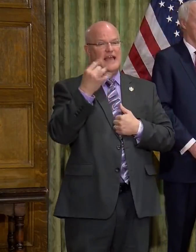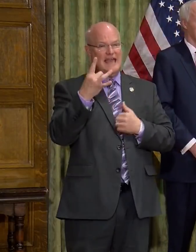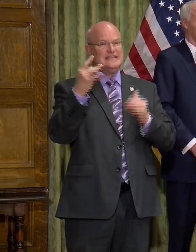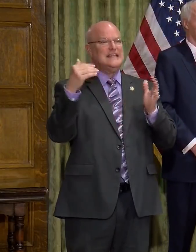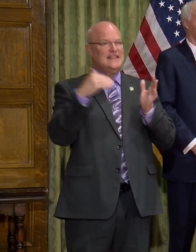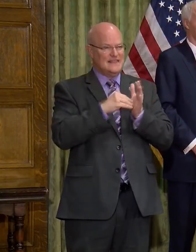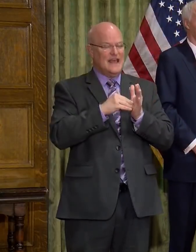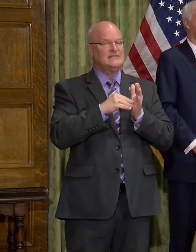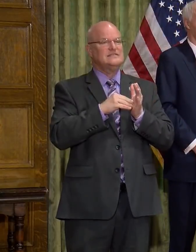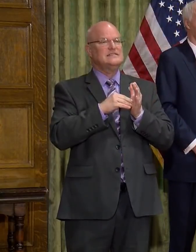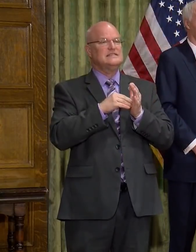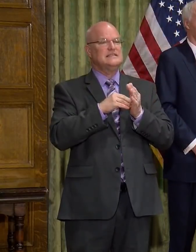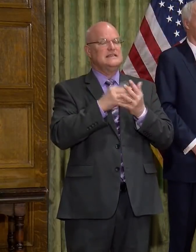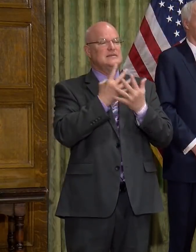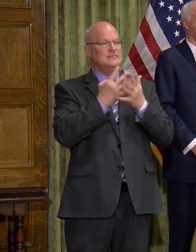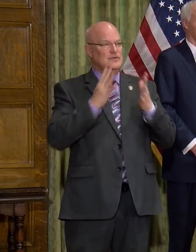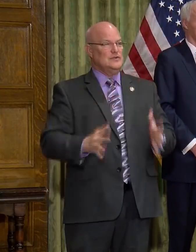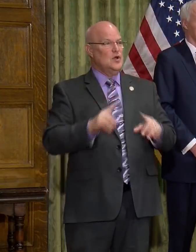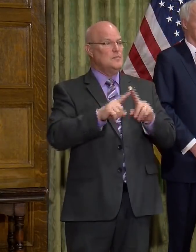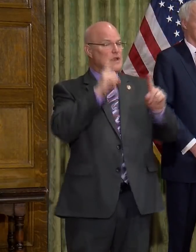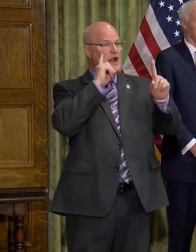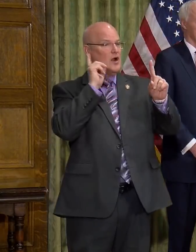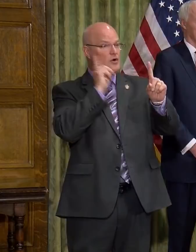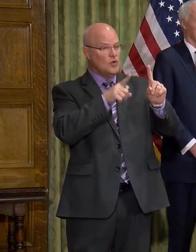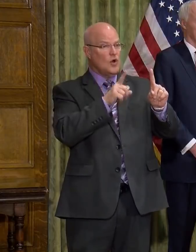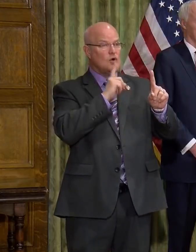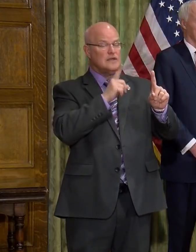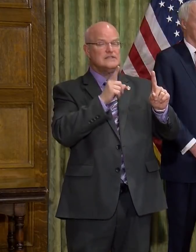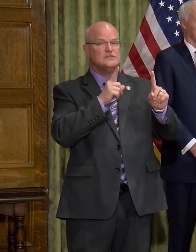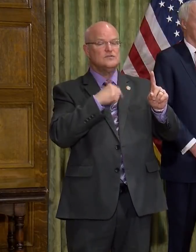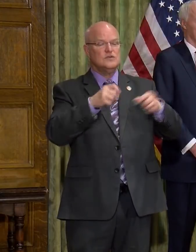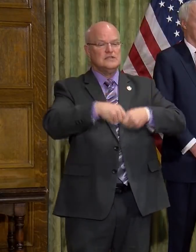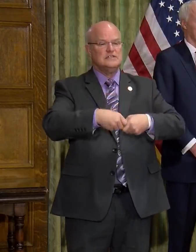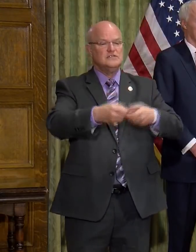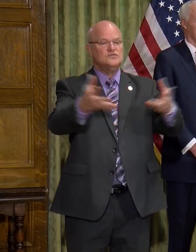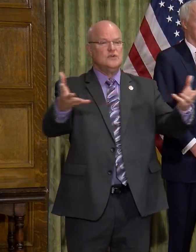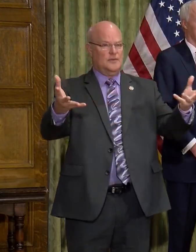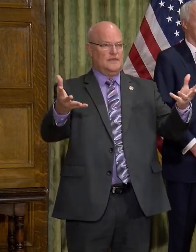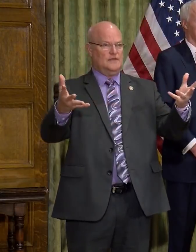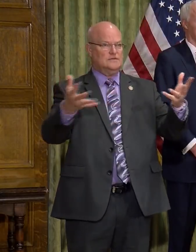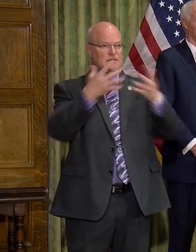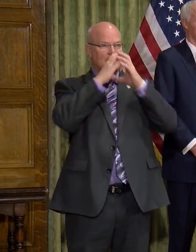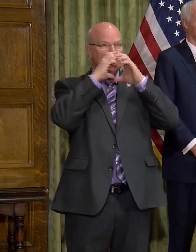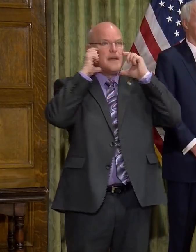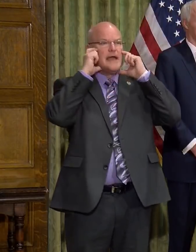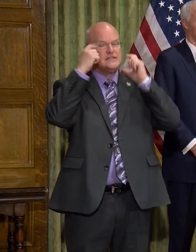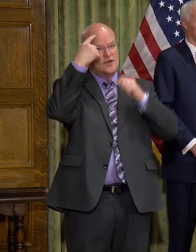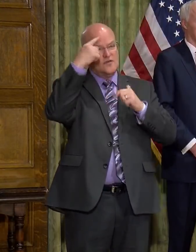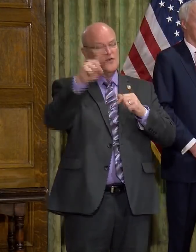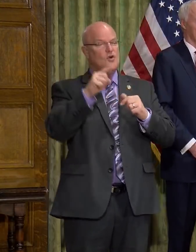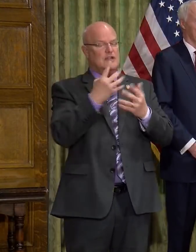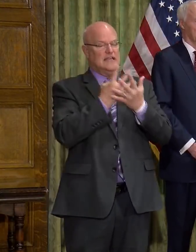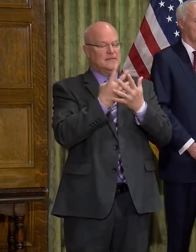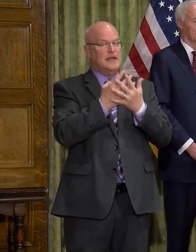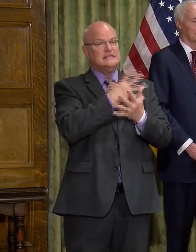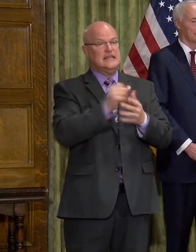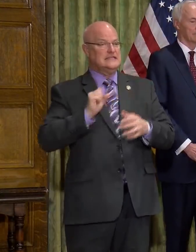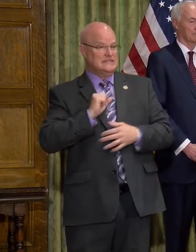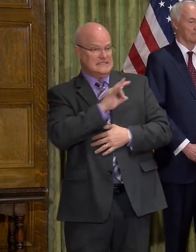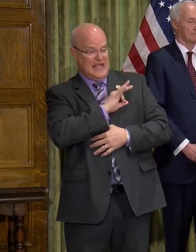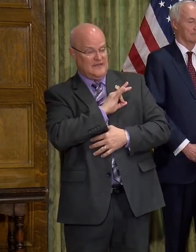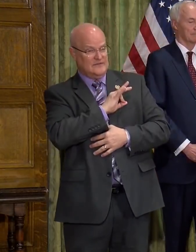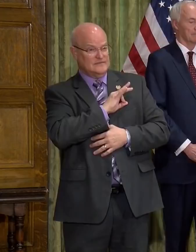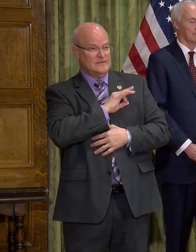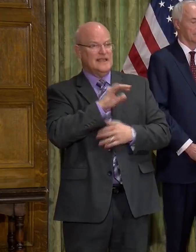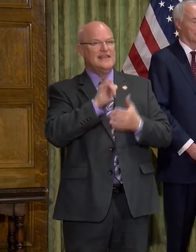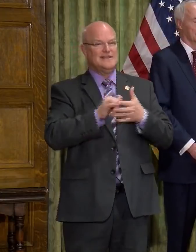18,000 inmates, but our goal is to targetedly distribute them for inmates and staff,